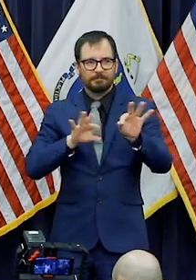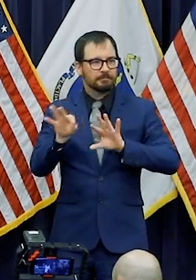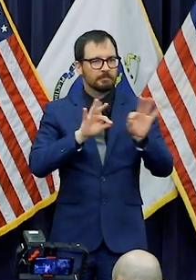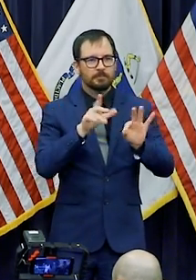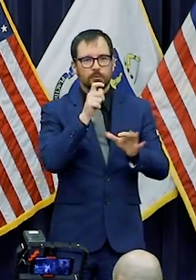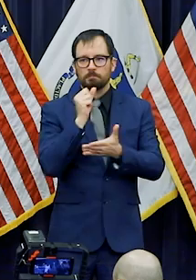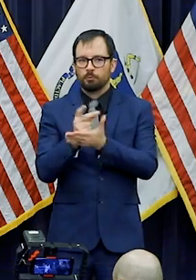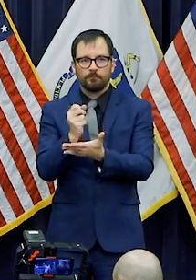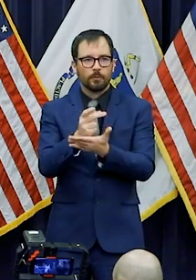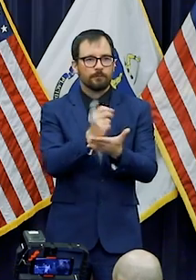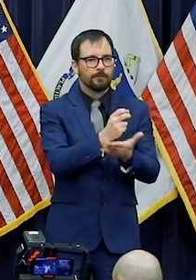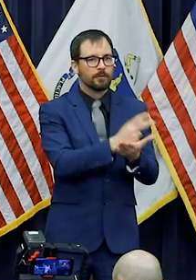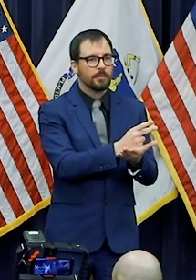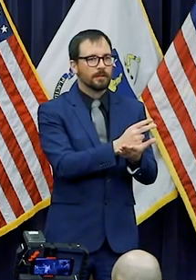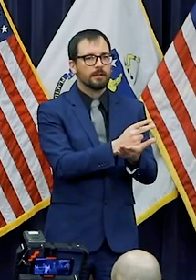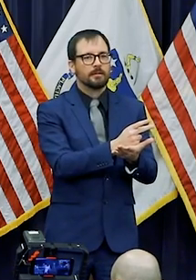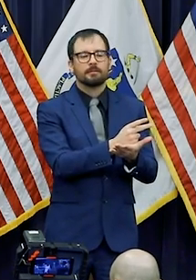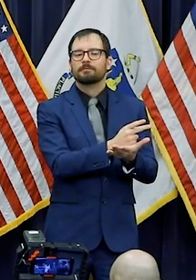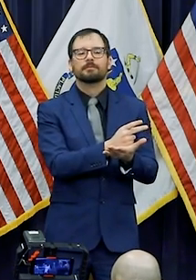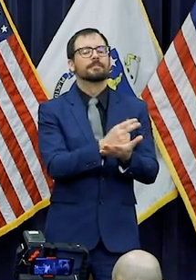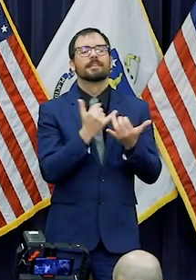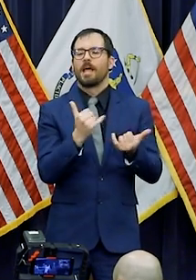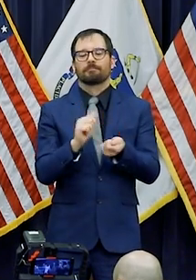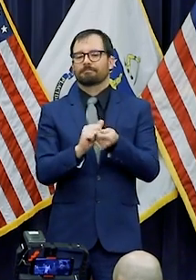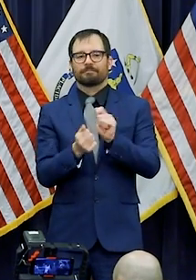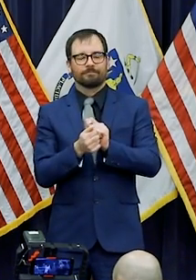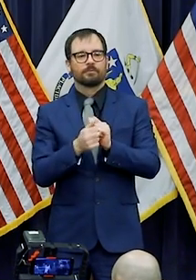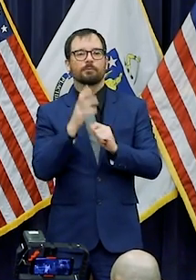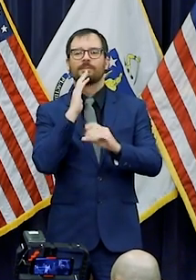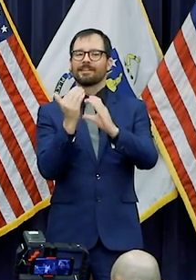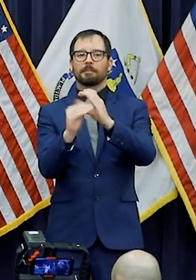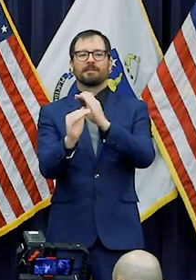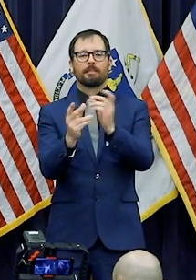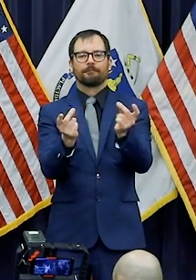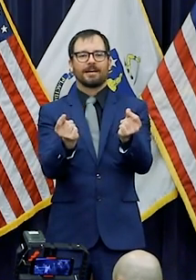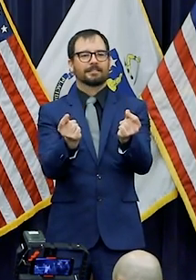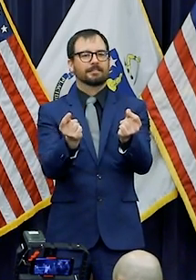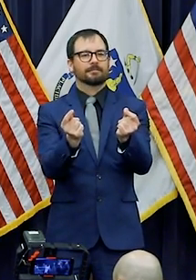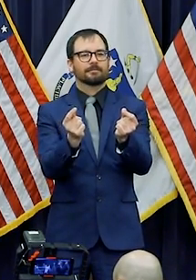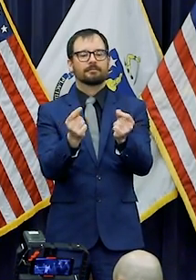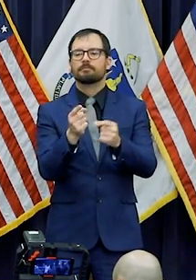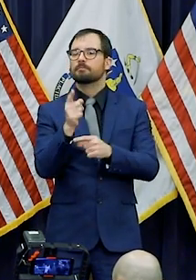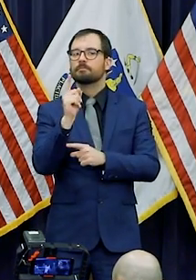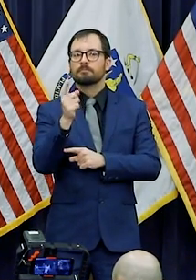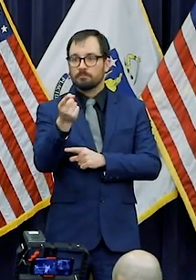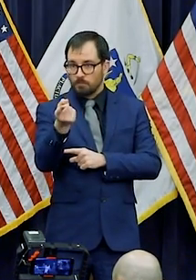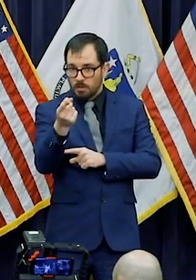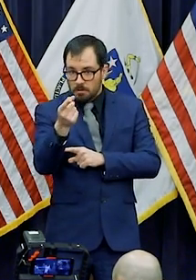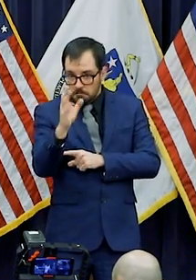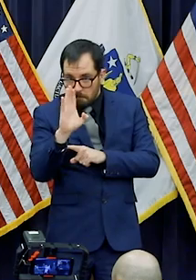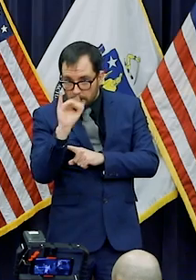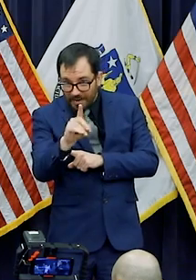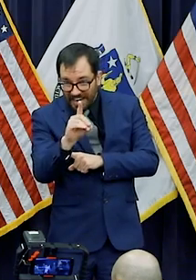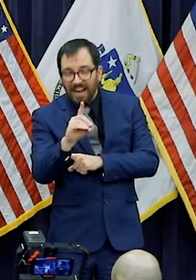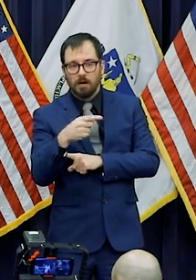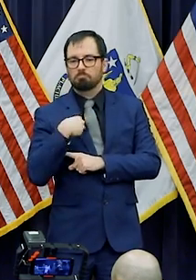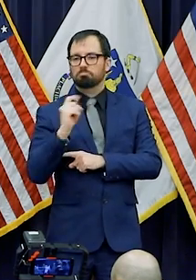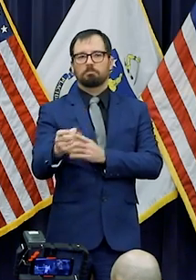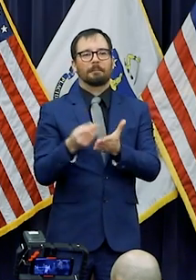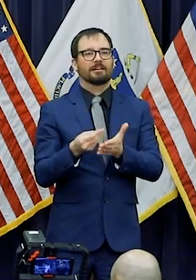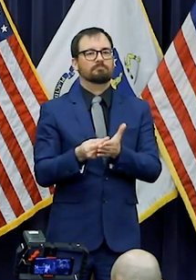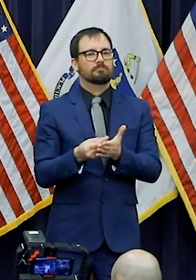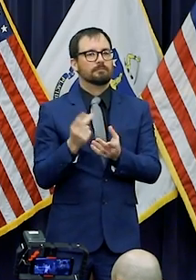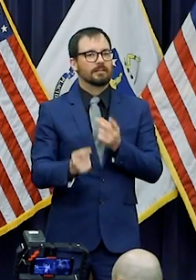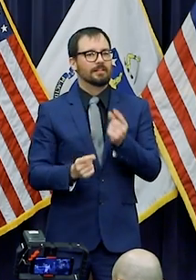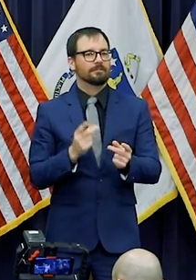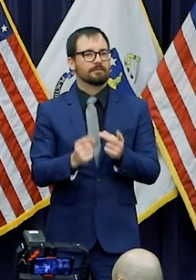short contract, asking them to sign it, send it back to us. We issue the funds today. They're retroactive to the 1st of February